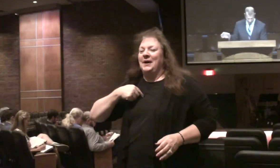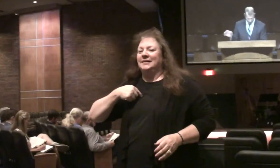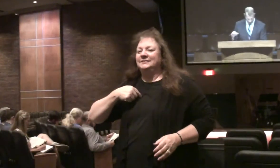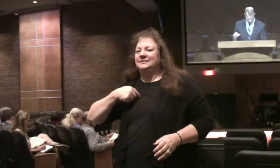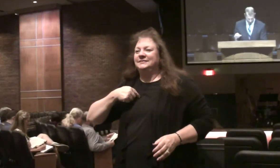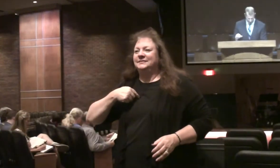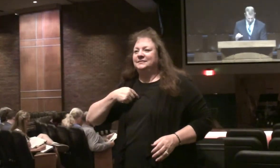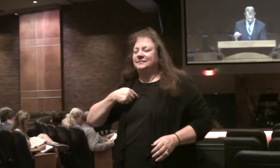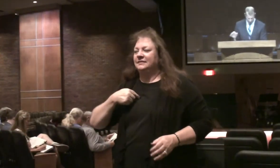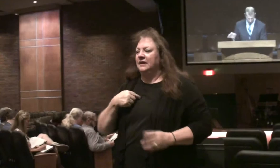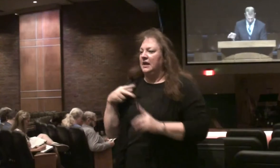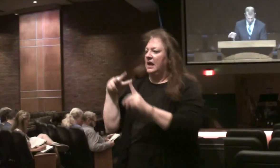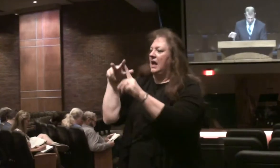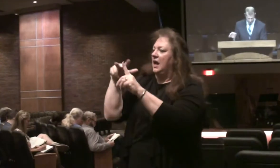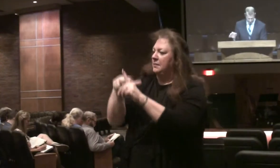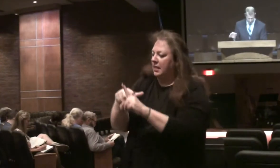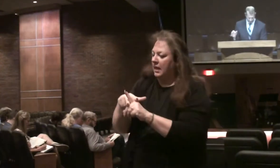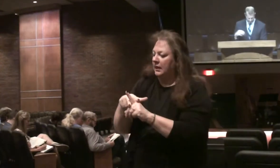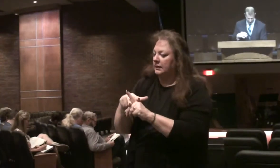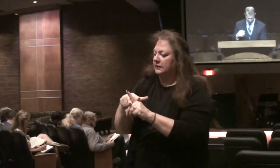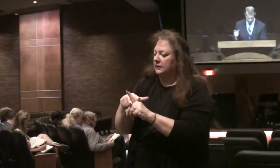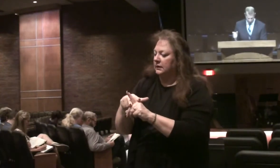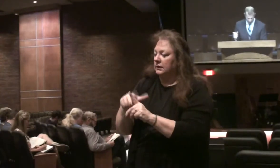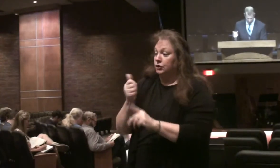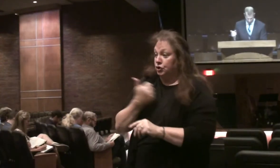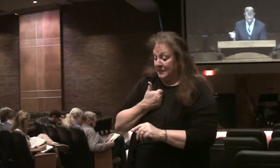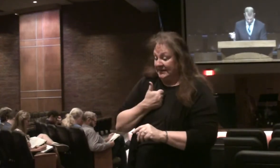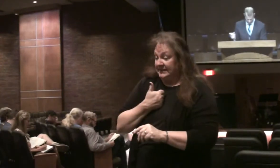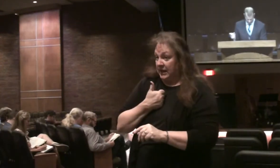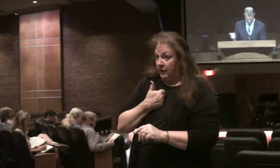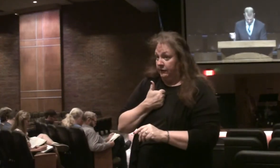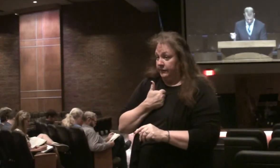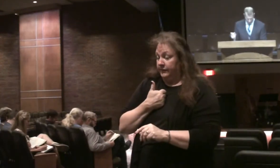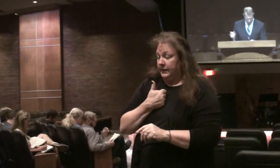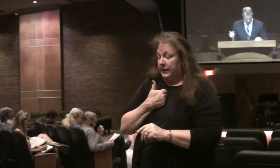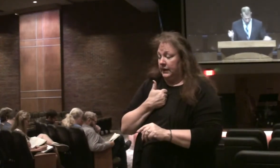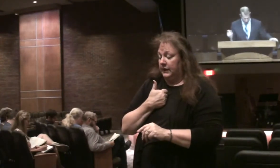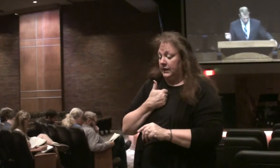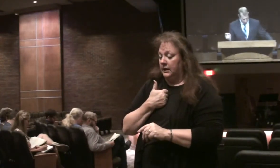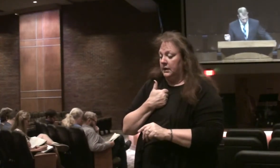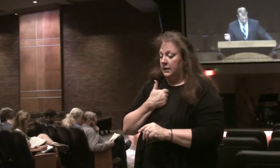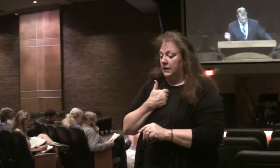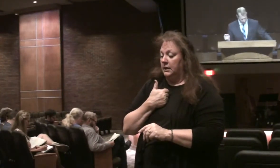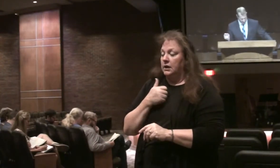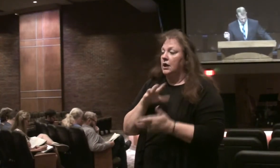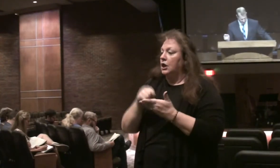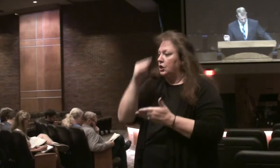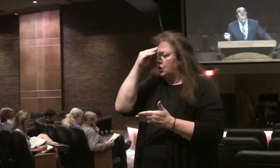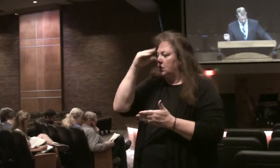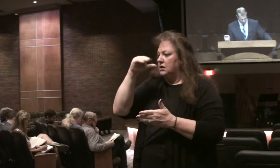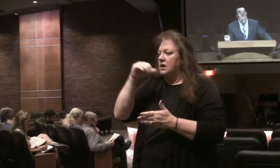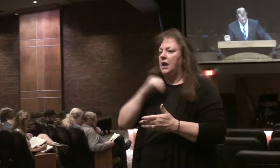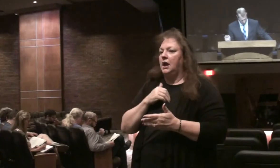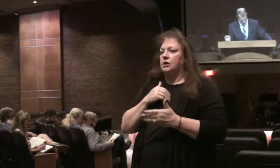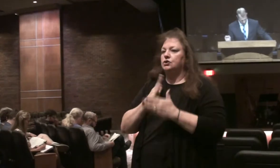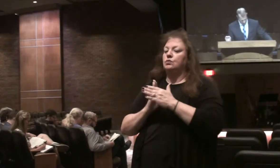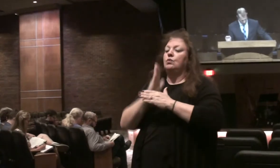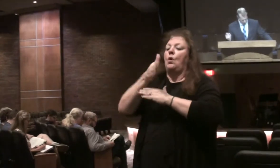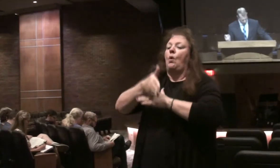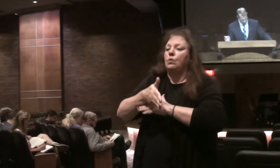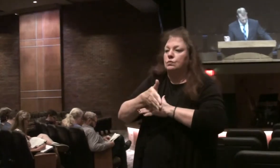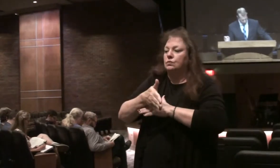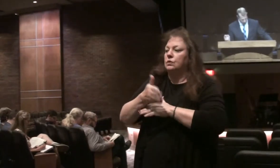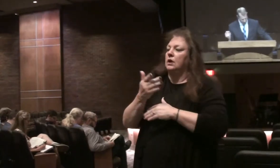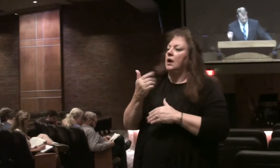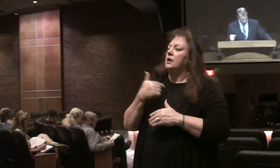figuratively applied with Apollos to myself and Apollos for your sake. So you may learn not to exceed what is written, so